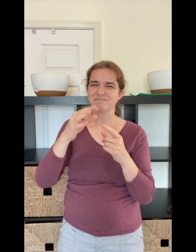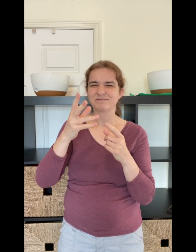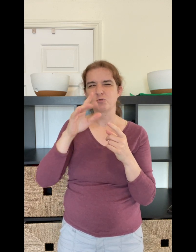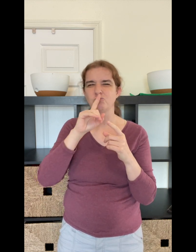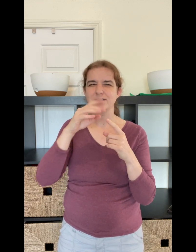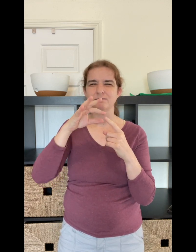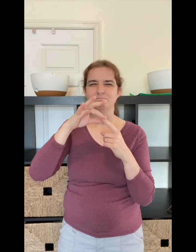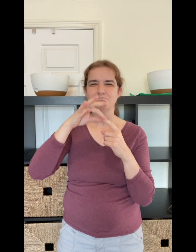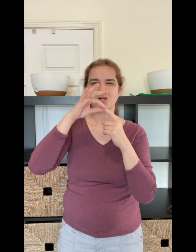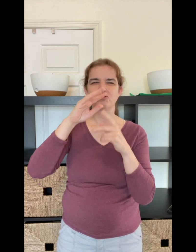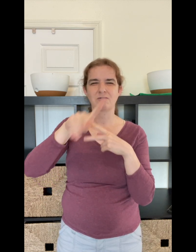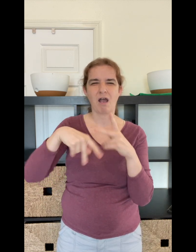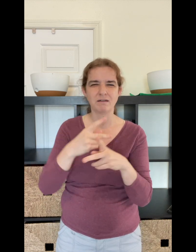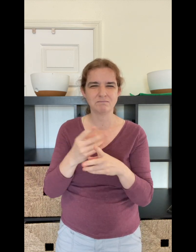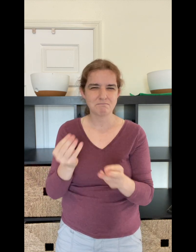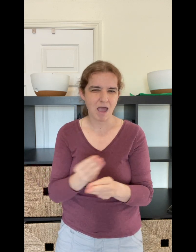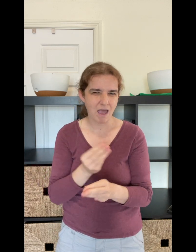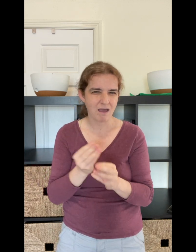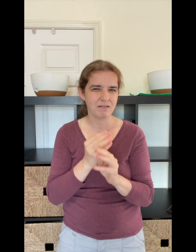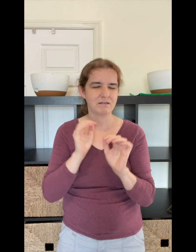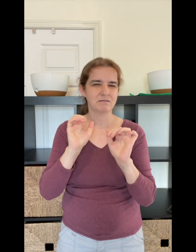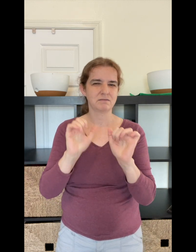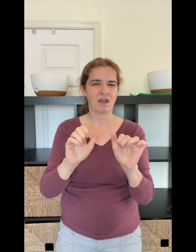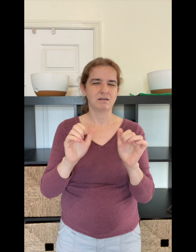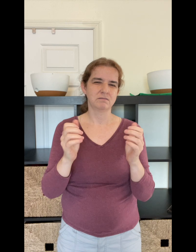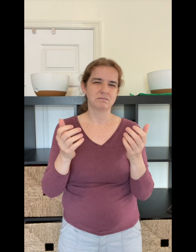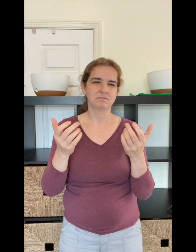statistics is. Really, it's a special kind of math.